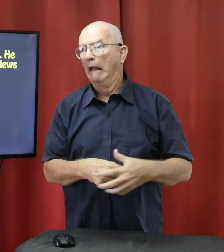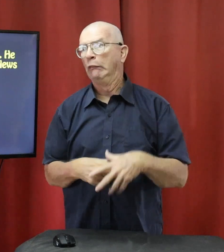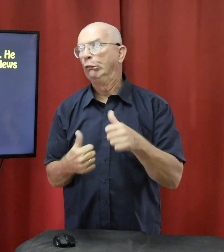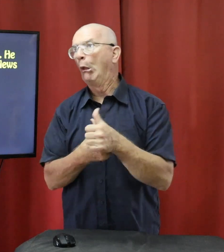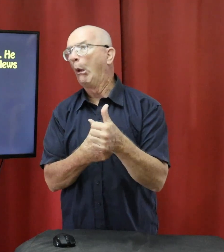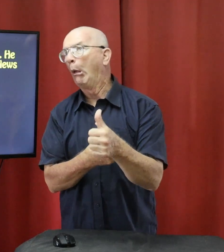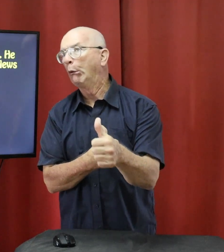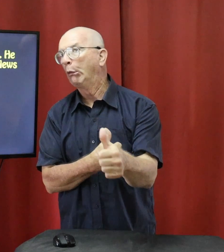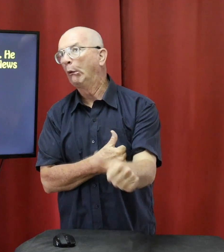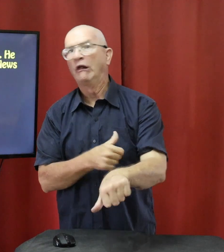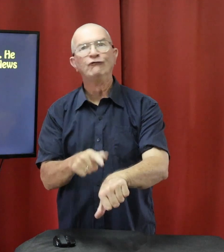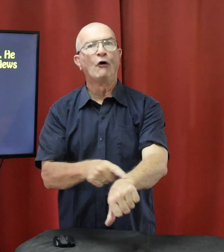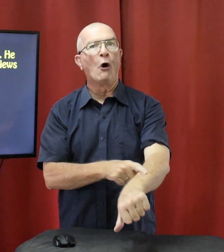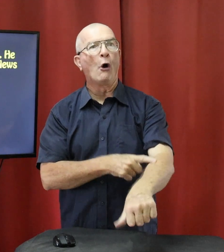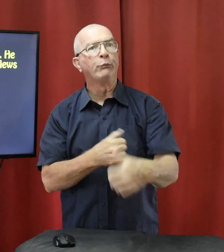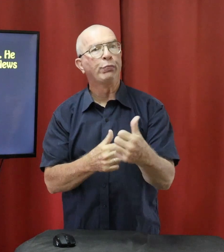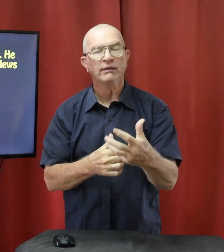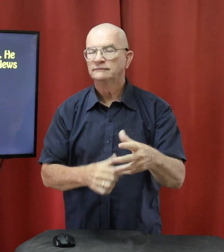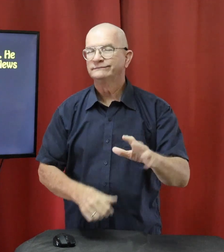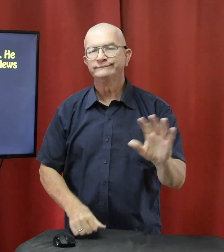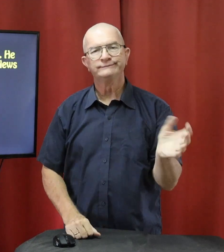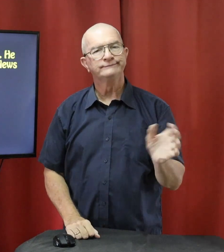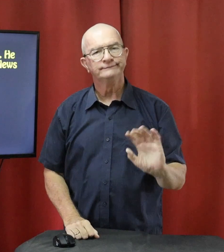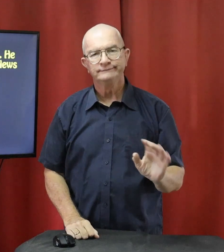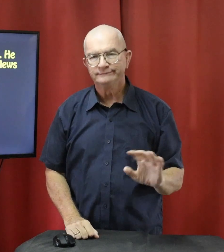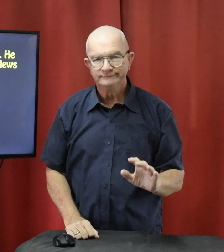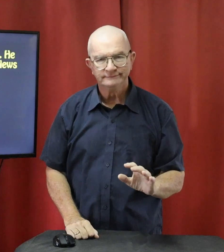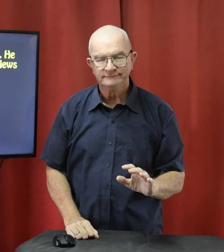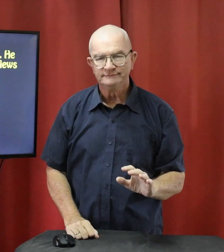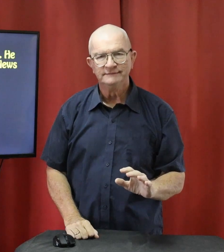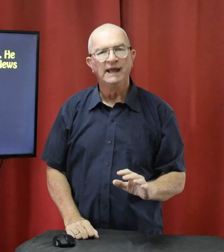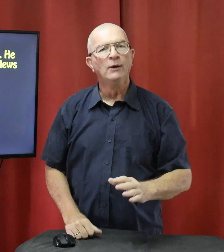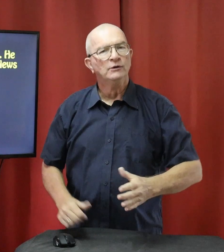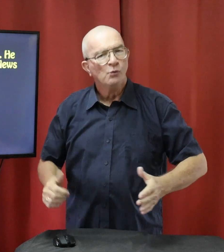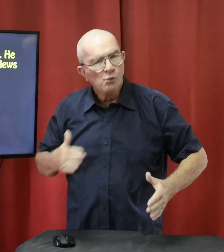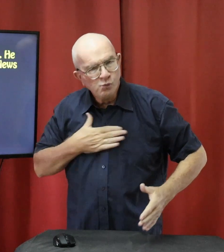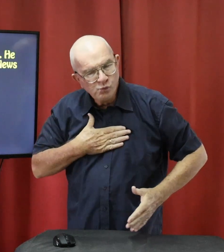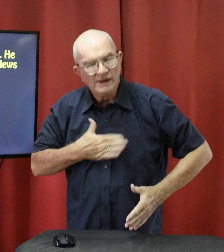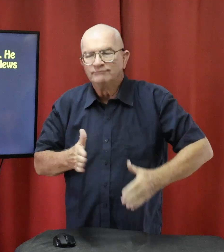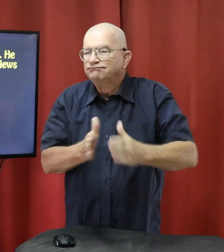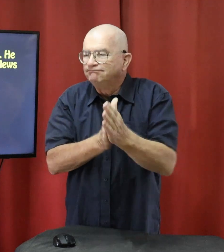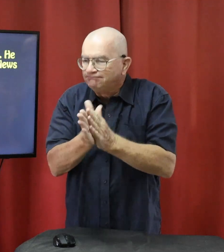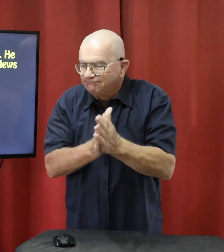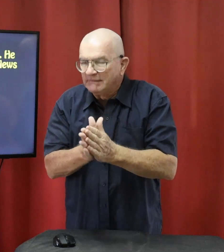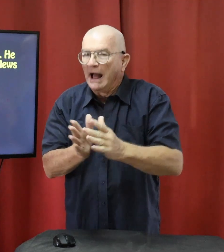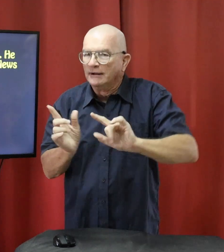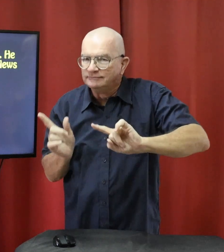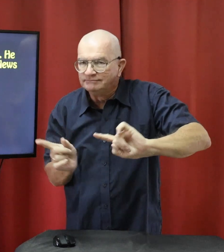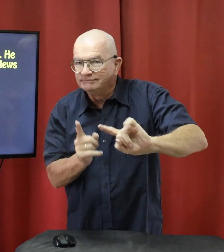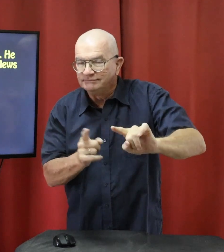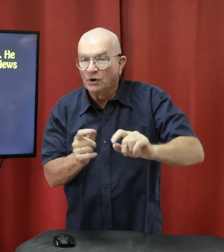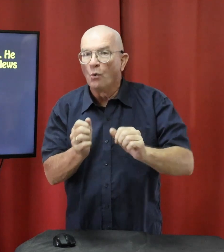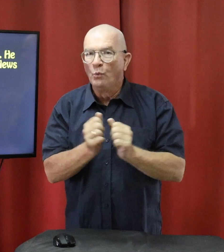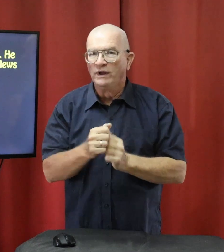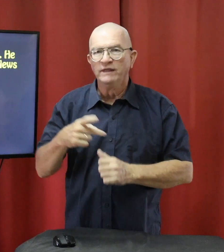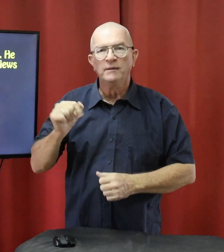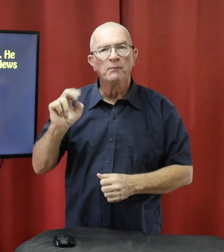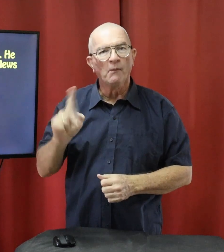He didn't complain about the long trip or anything like that. He was willing and eager to go